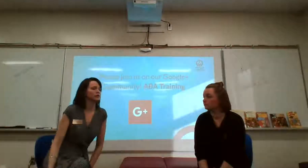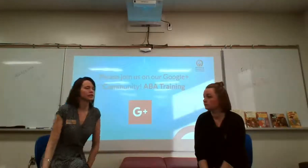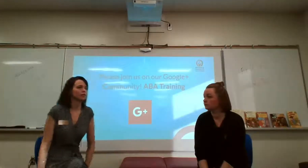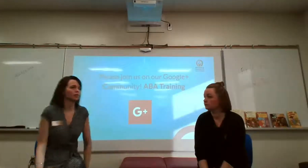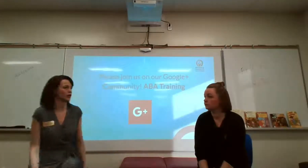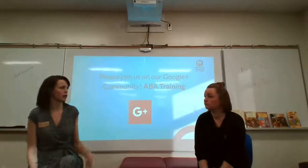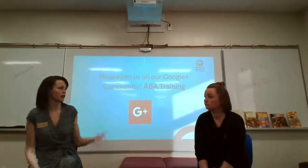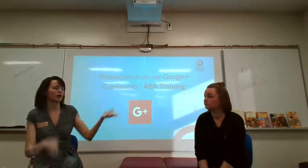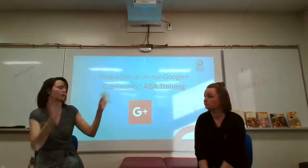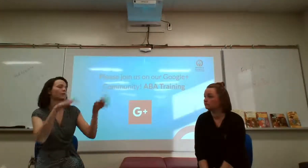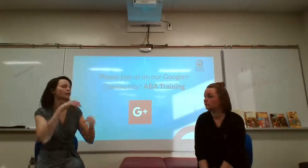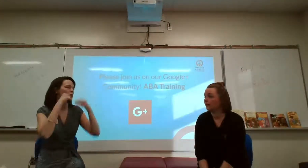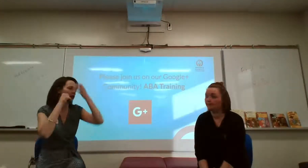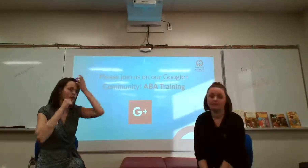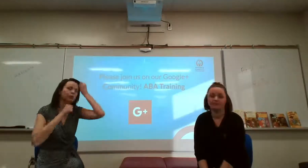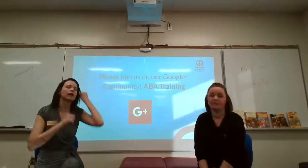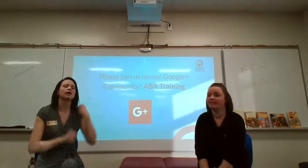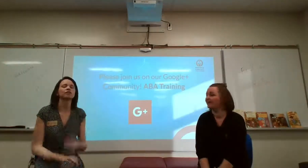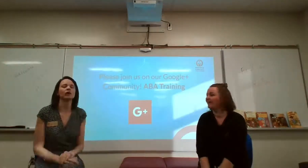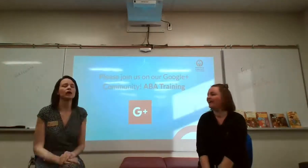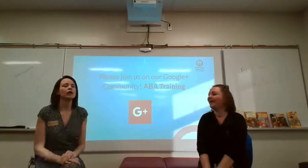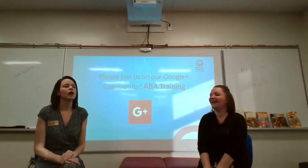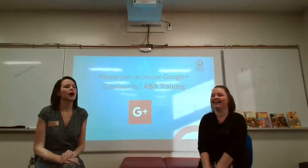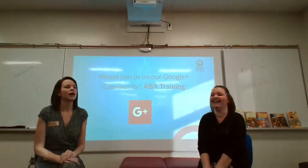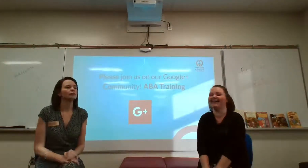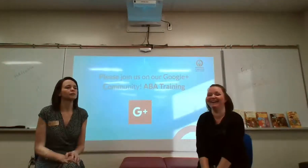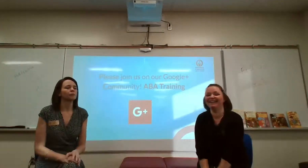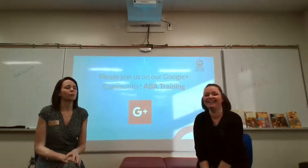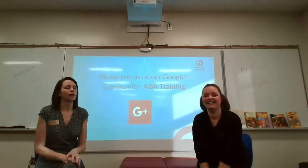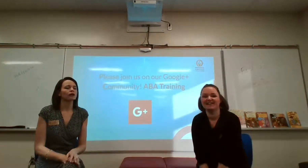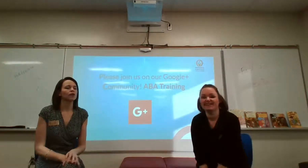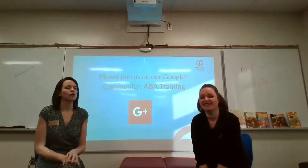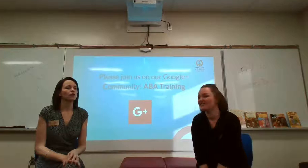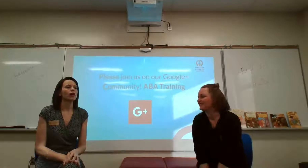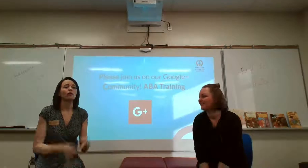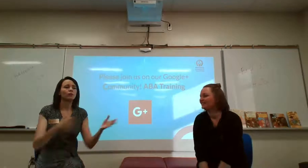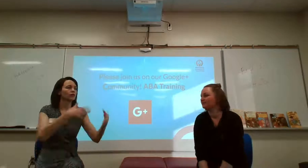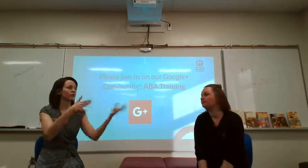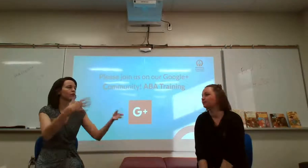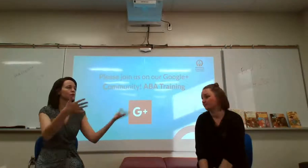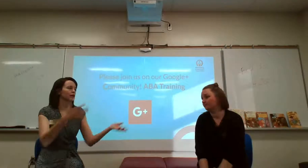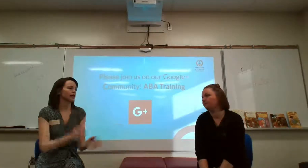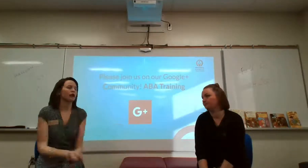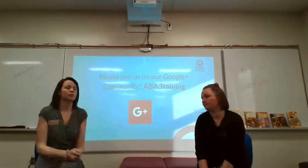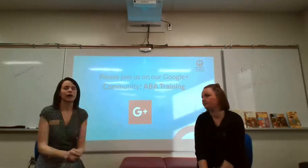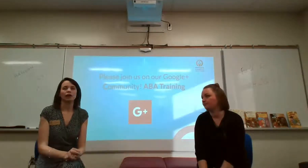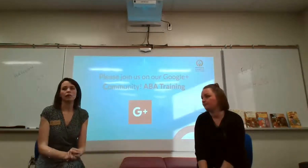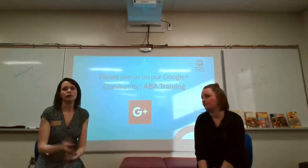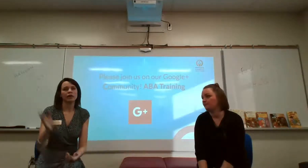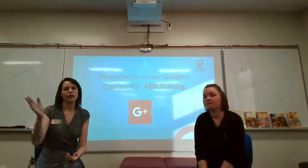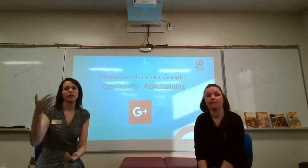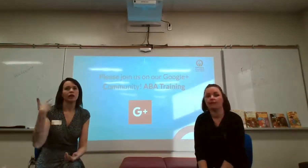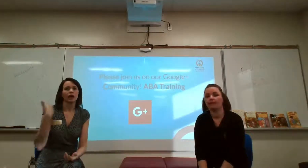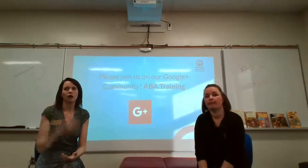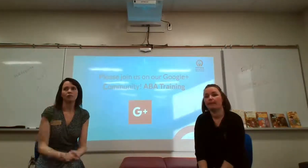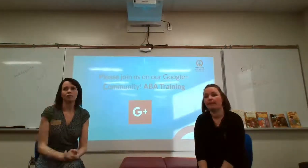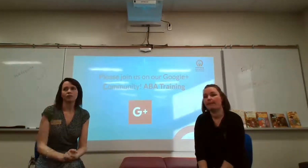teach everybody, anyway. We can talk about that after, but so yeah, we put videos like that up there. We'll take